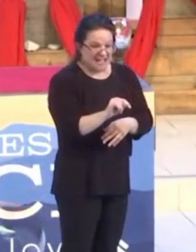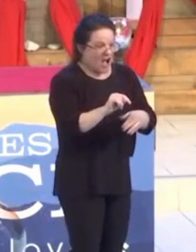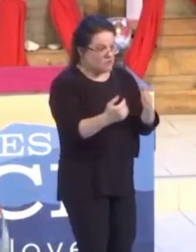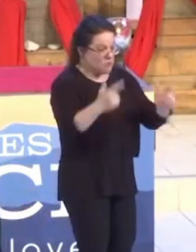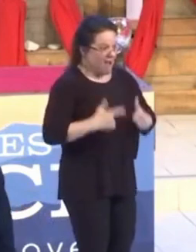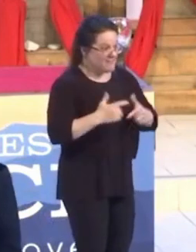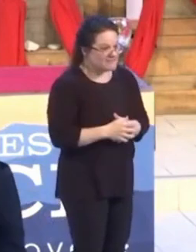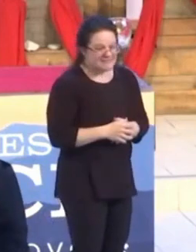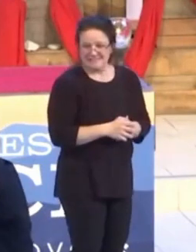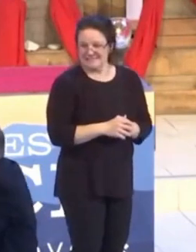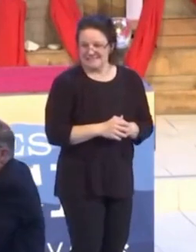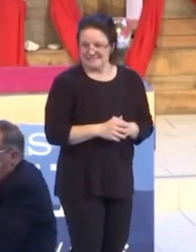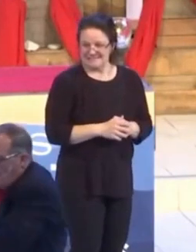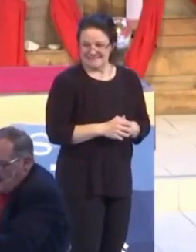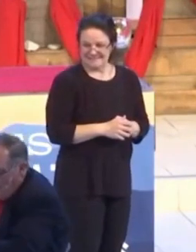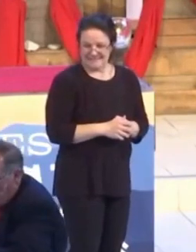life.